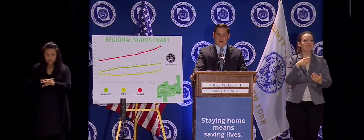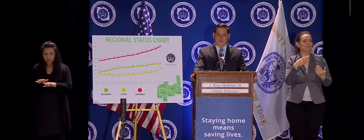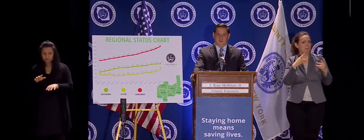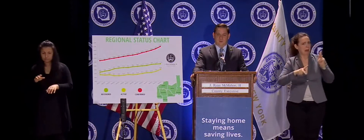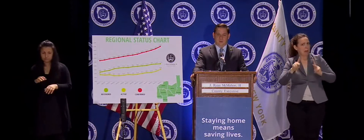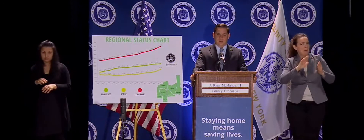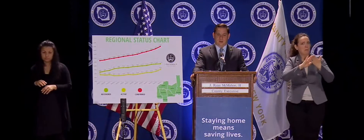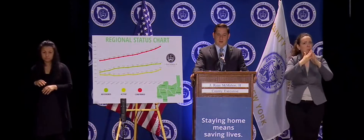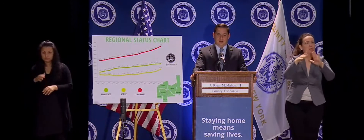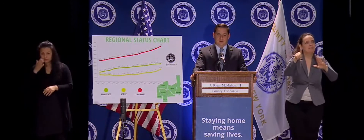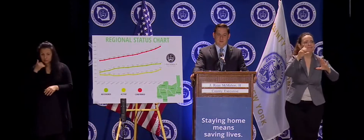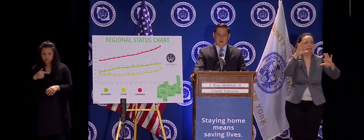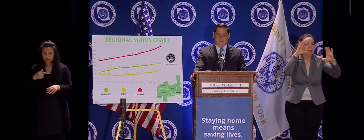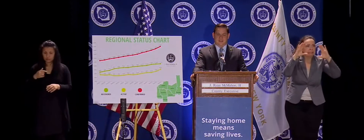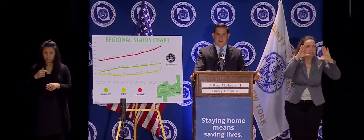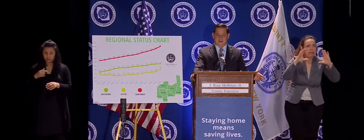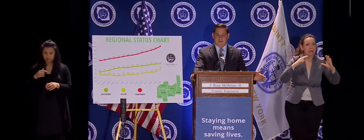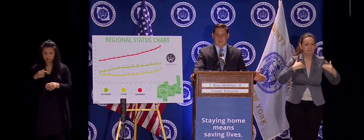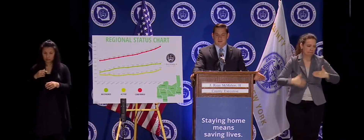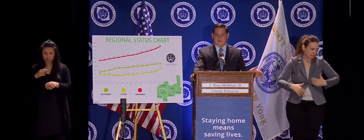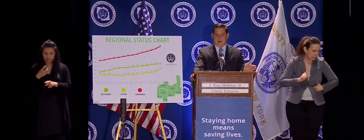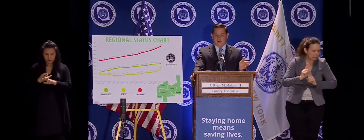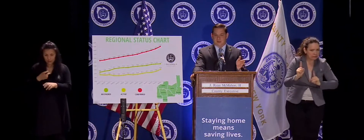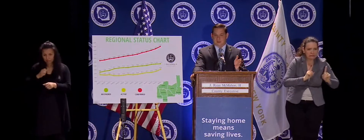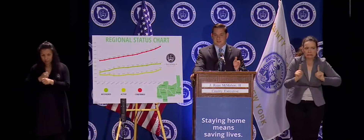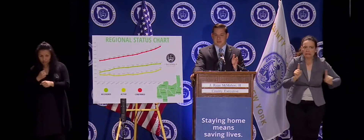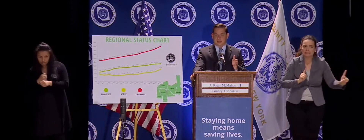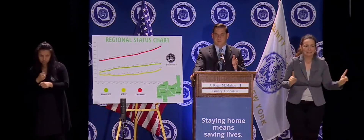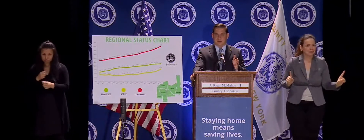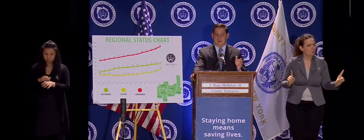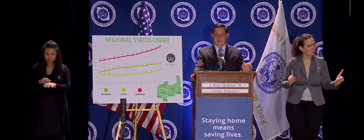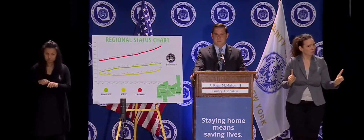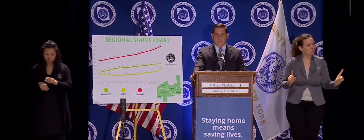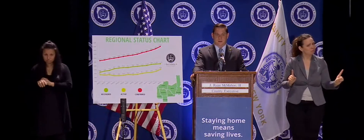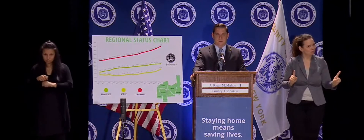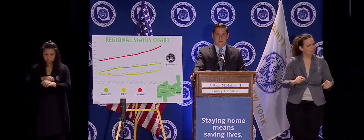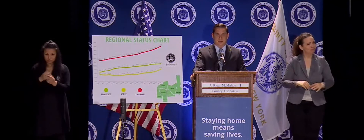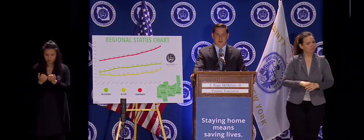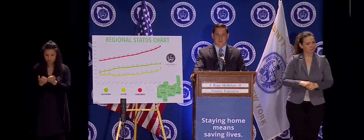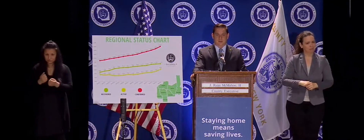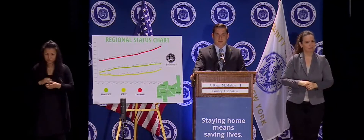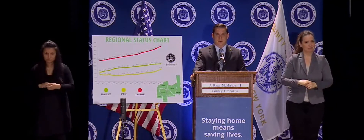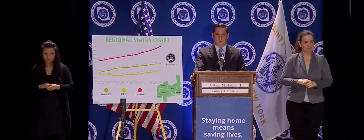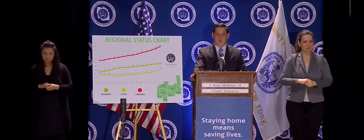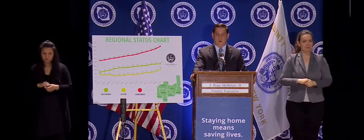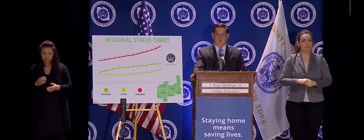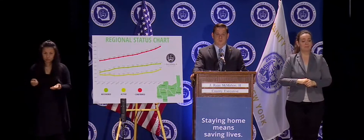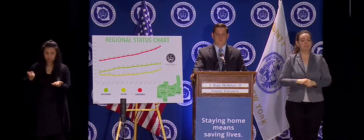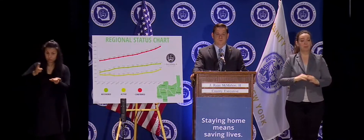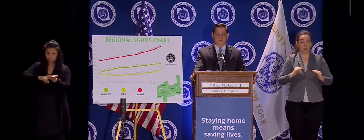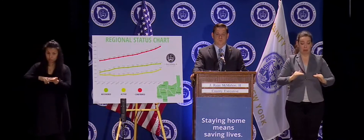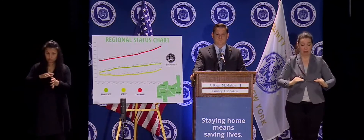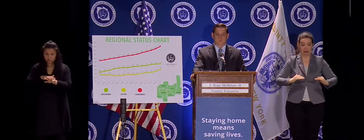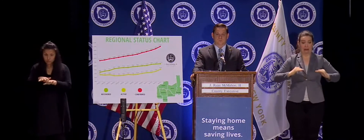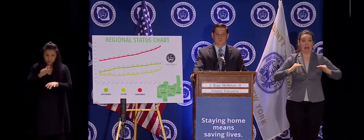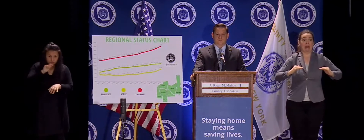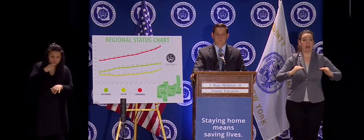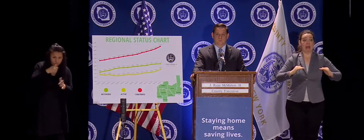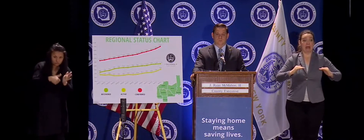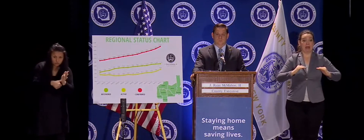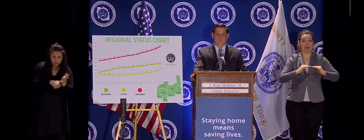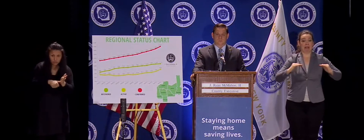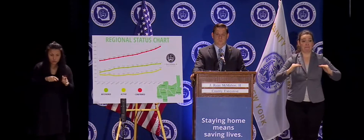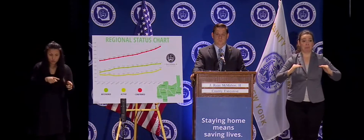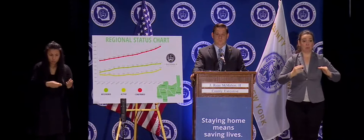we're ready to start to test the virus in this next phase as the economy restarts. Are you disputing